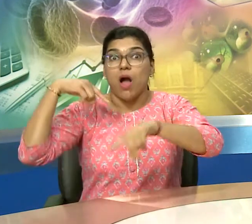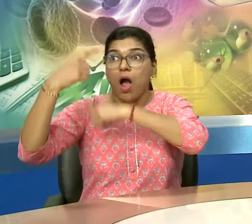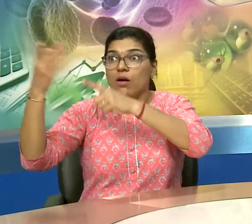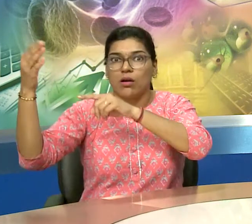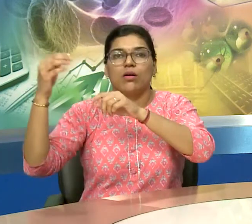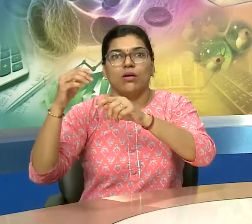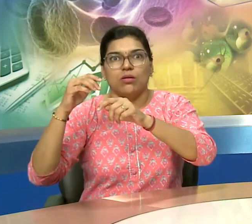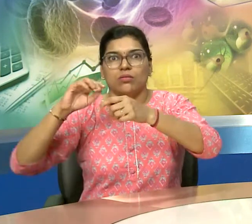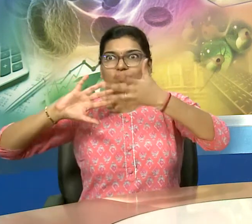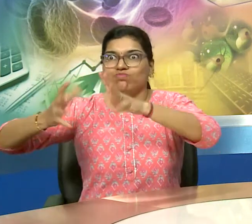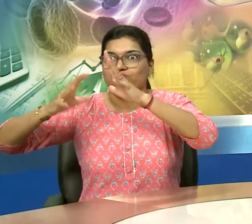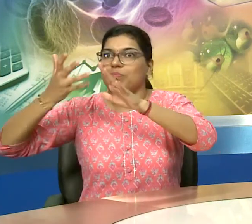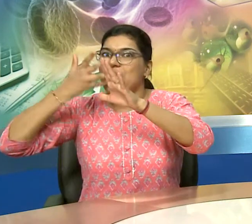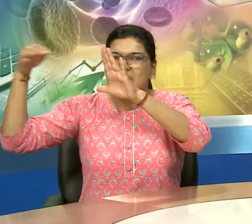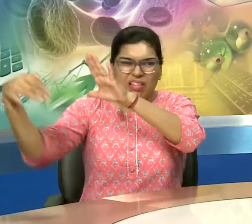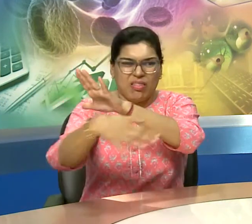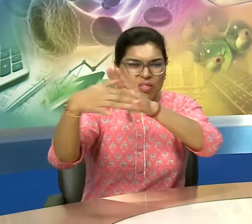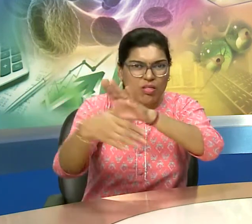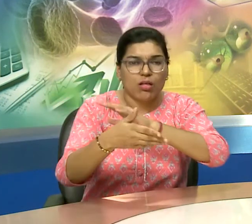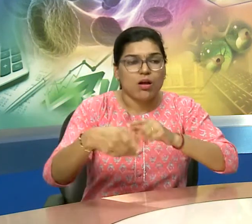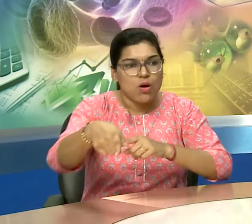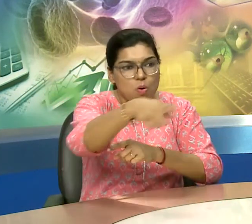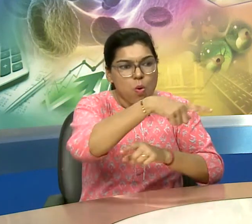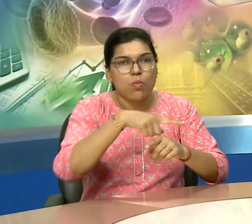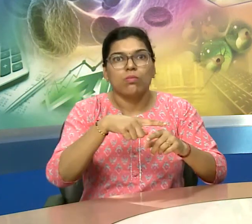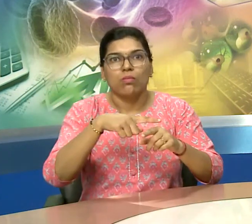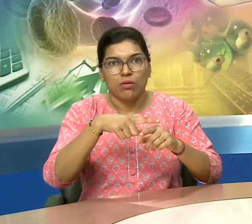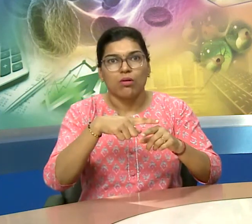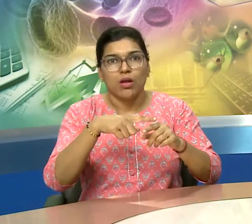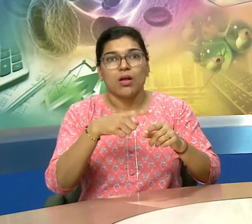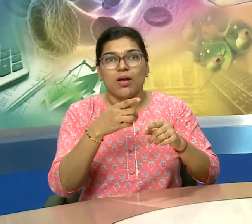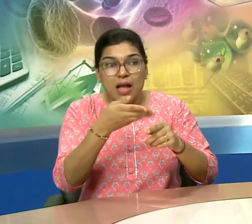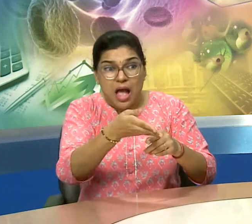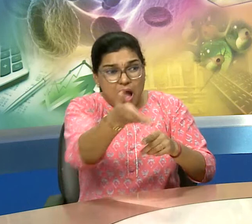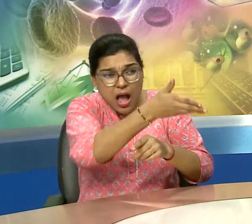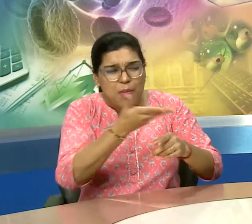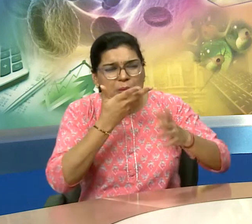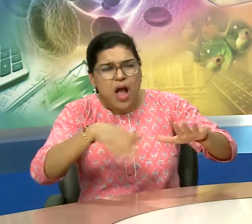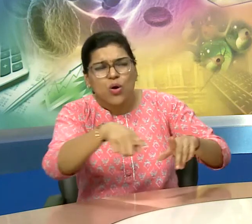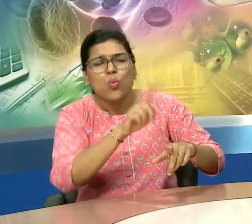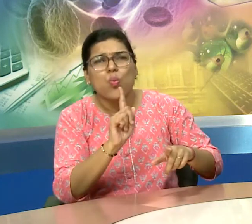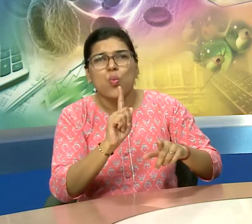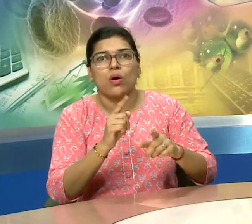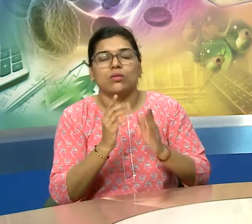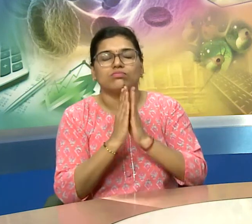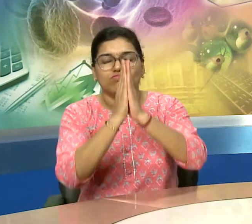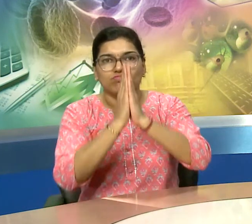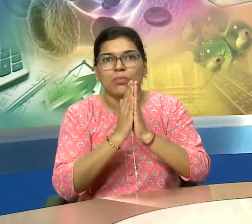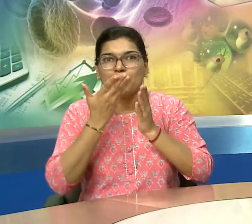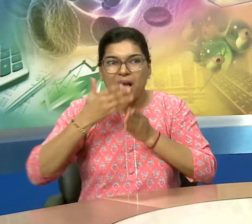where we take bath, and all these rivers are suffering from